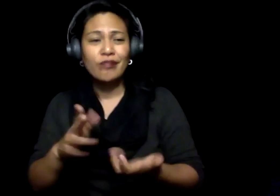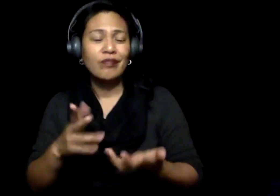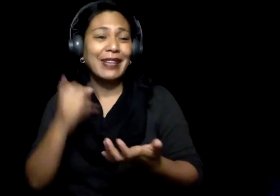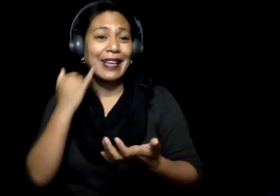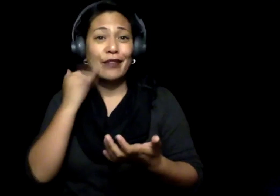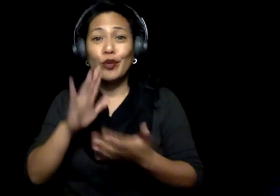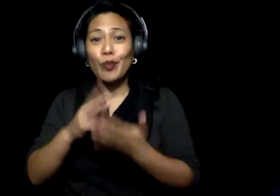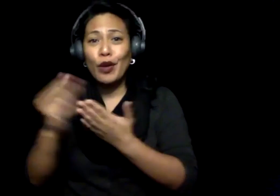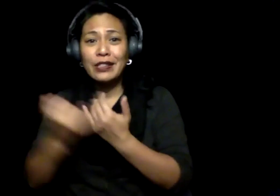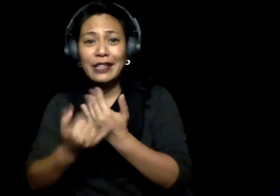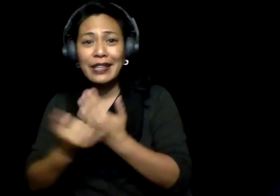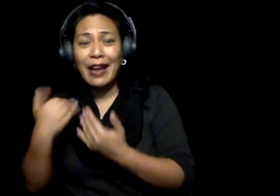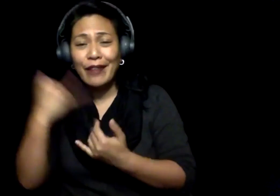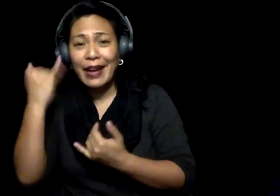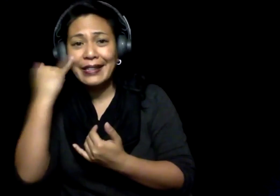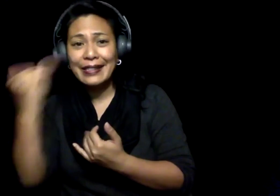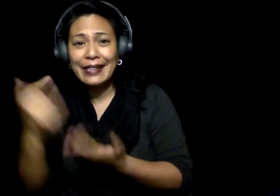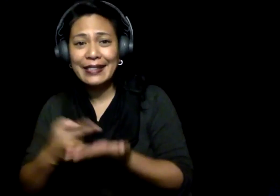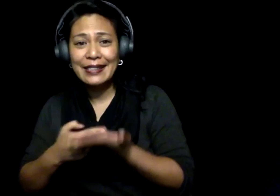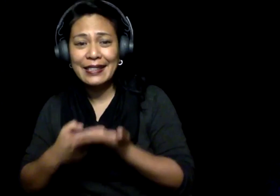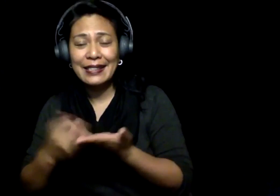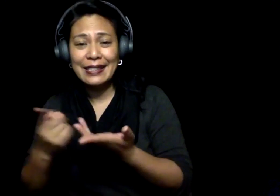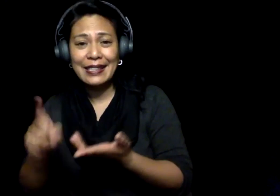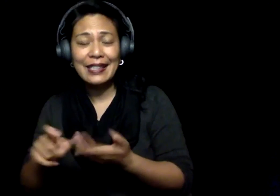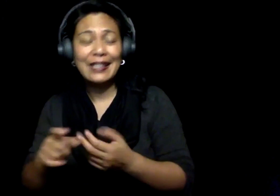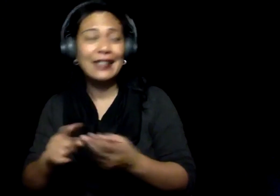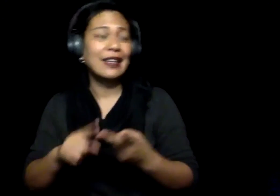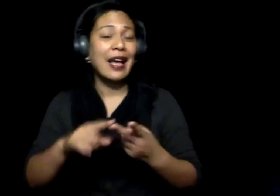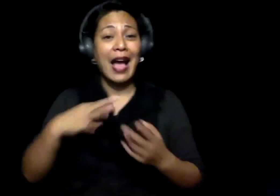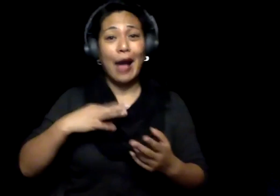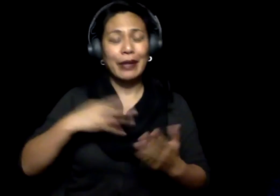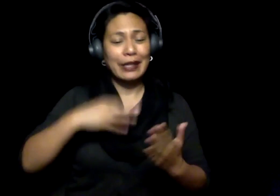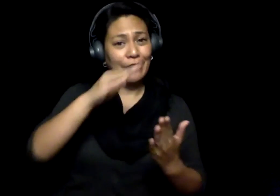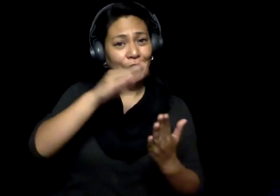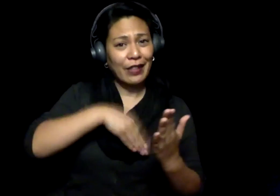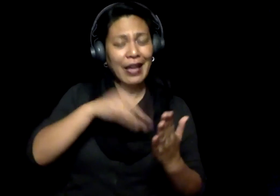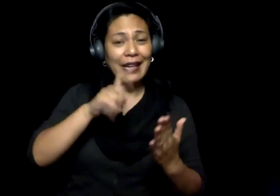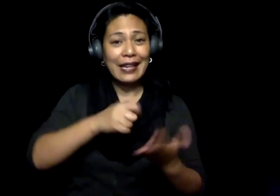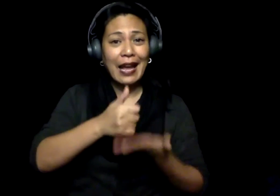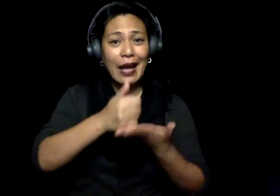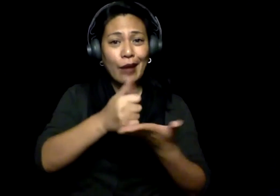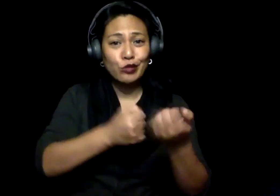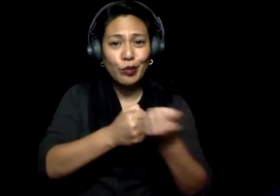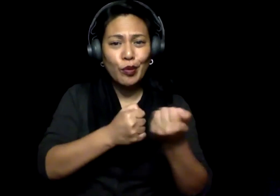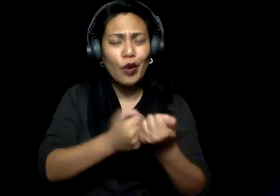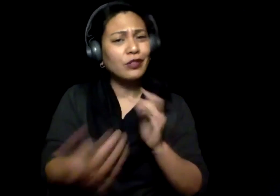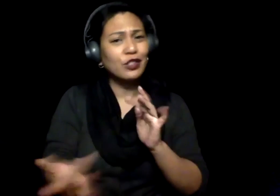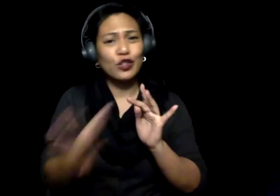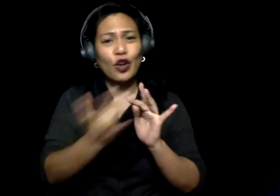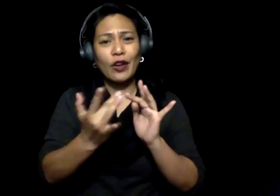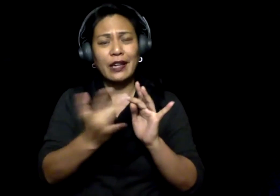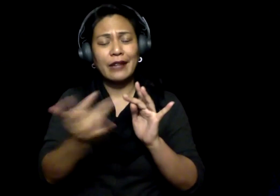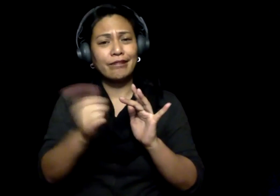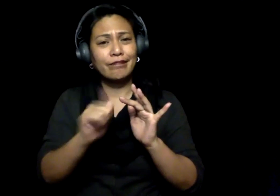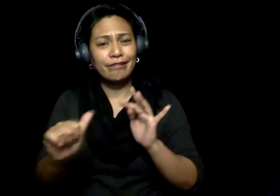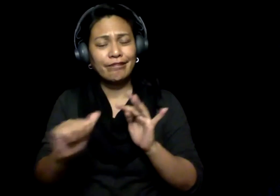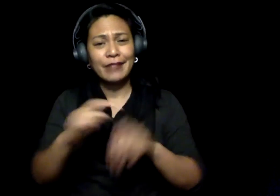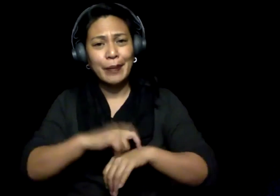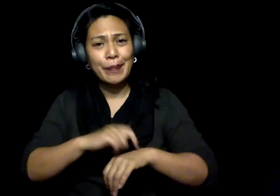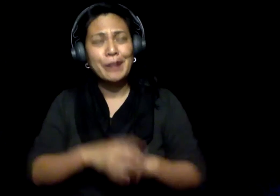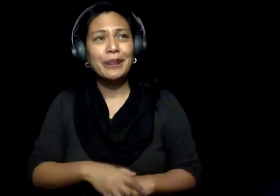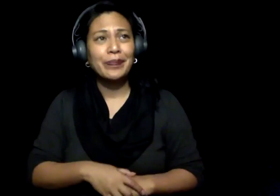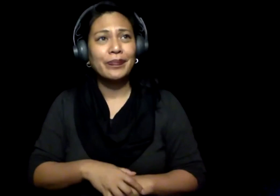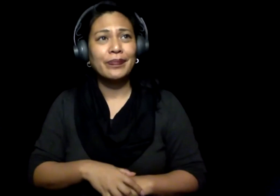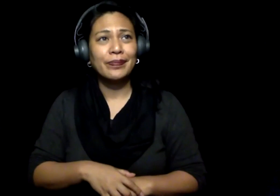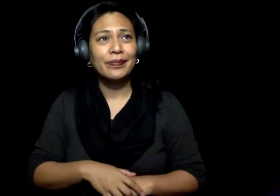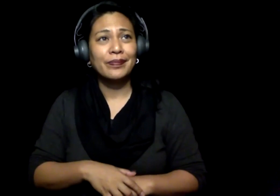project, if you need help with your application or anything like that, just reach out and get in touch. And